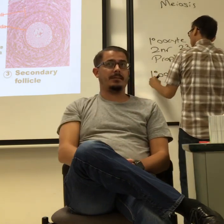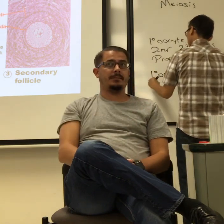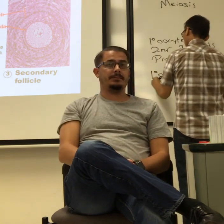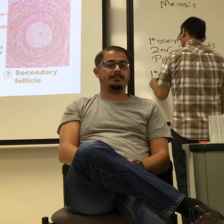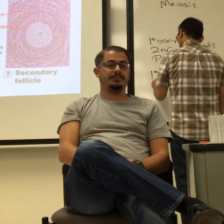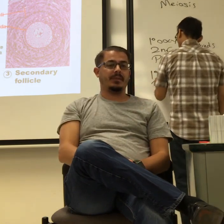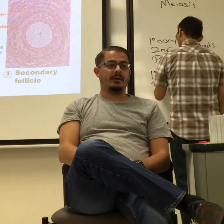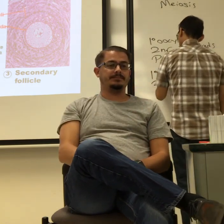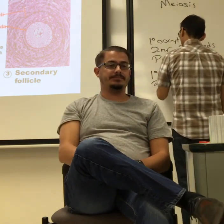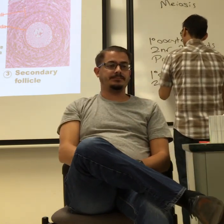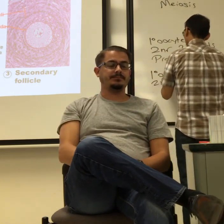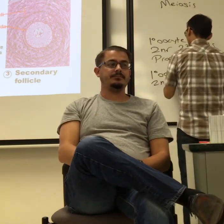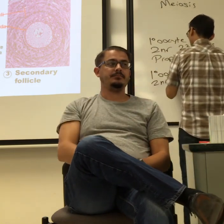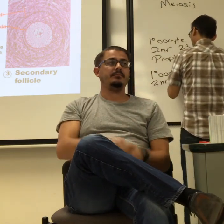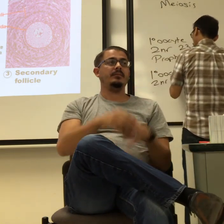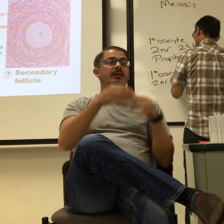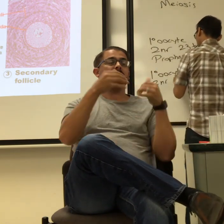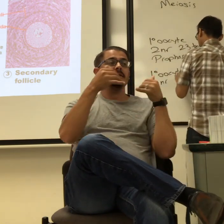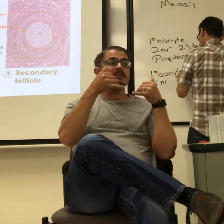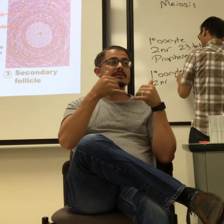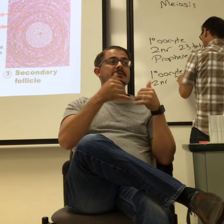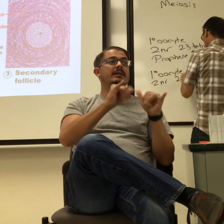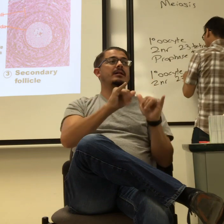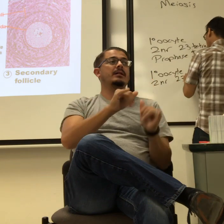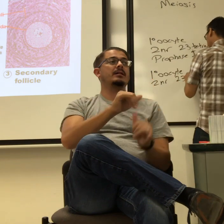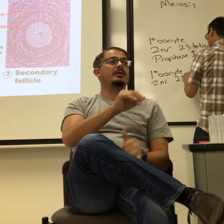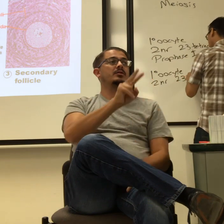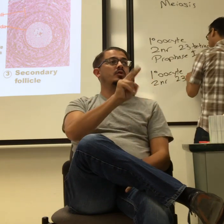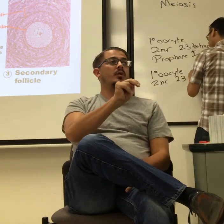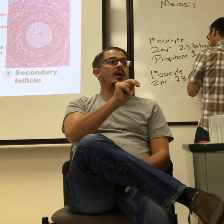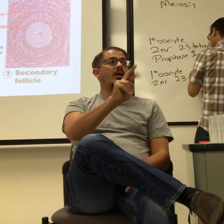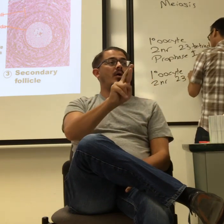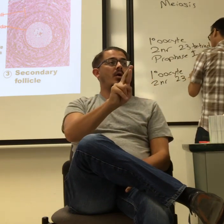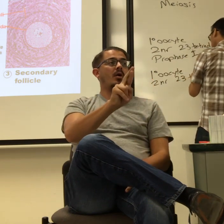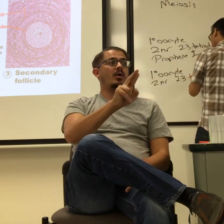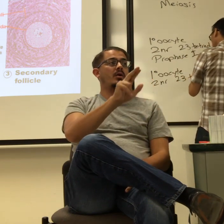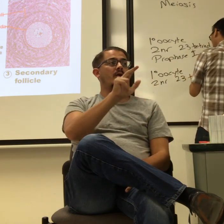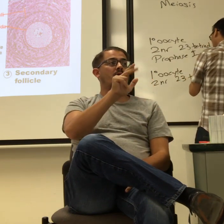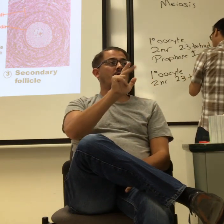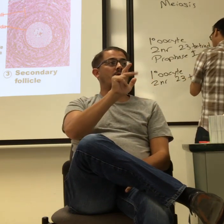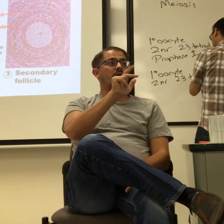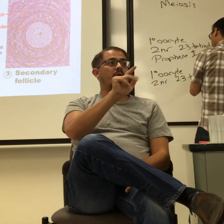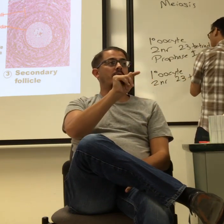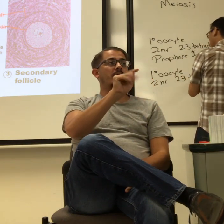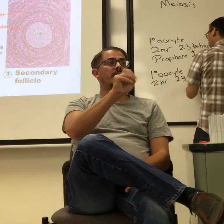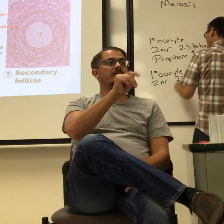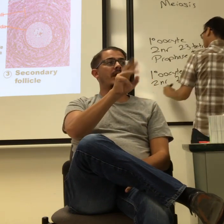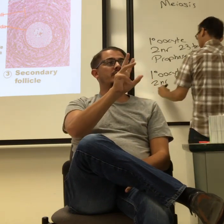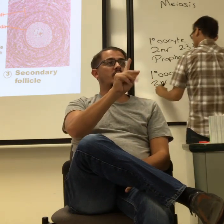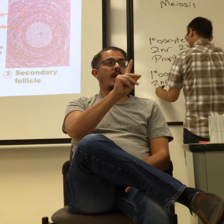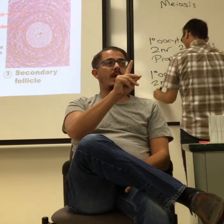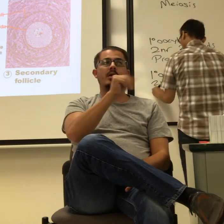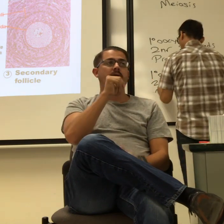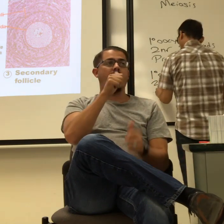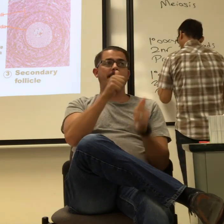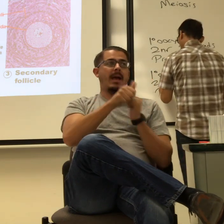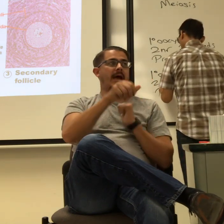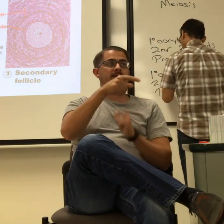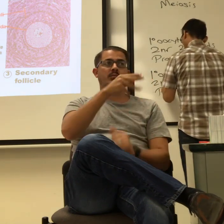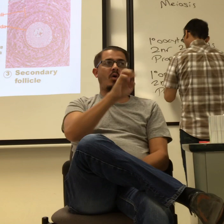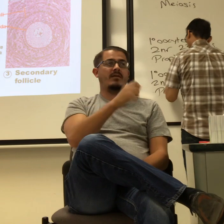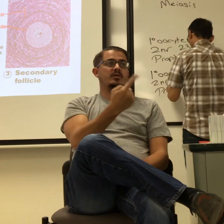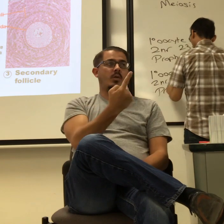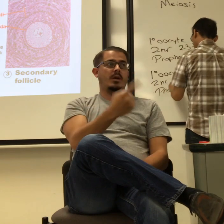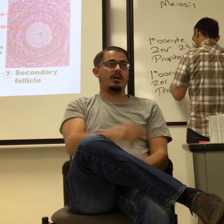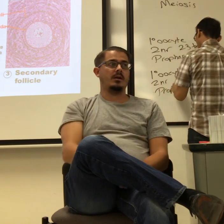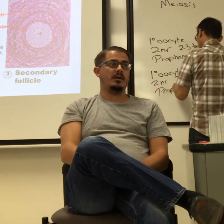It's still 2nR is 23 tetrads. You are not progressing past prophase 1.